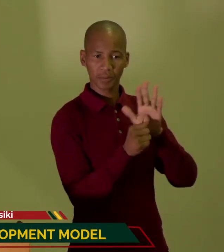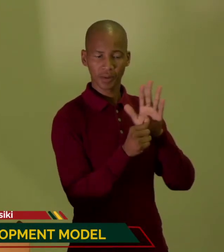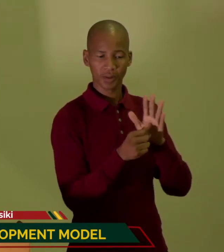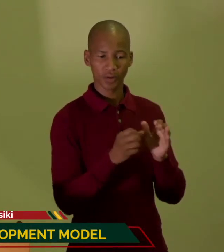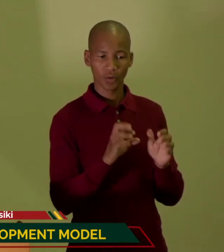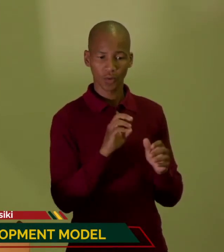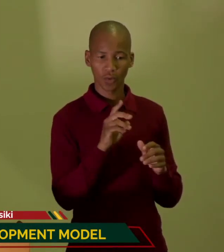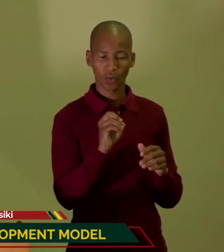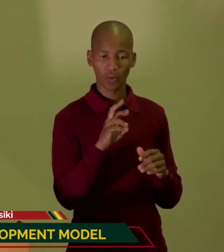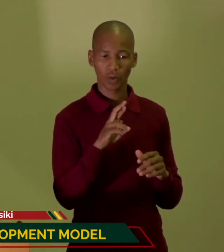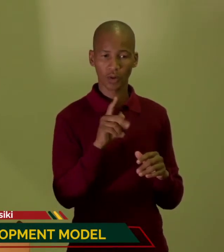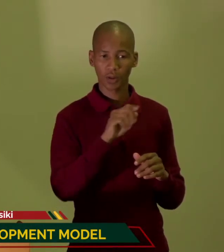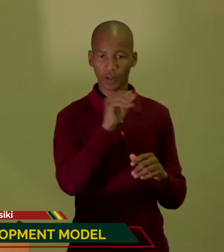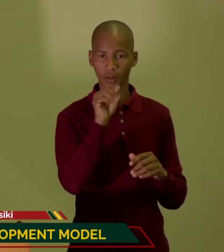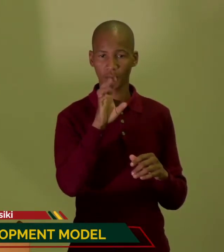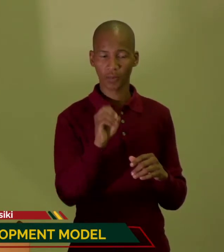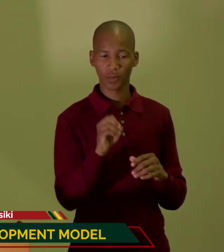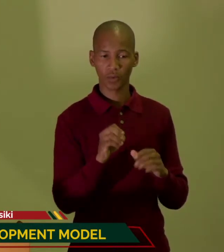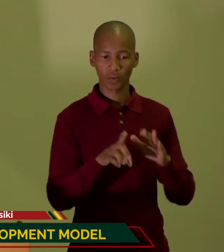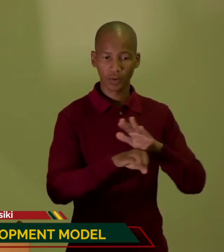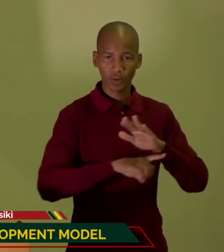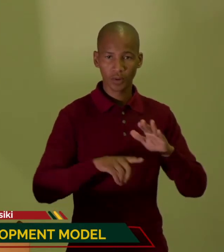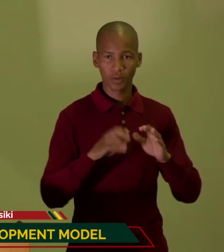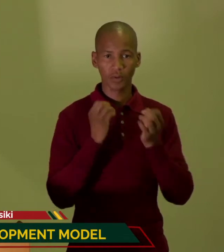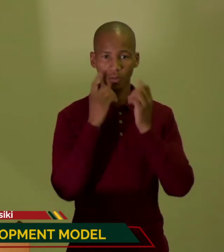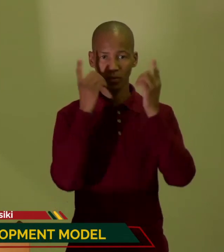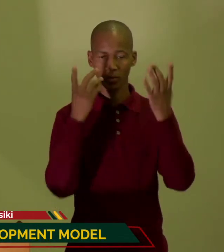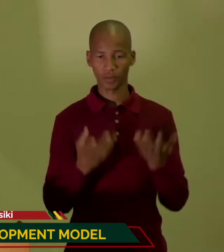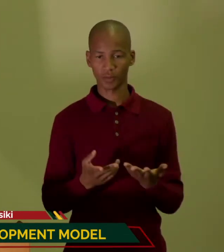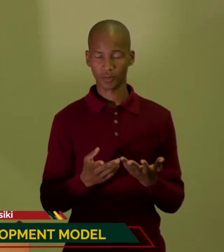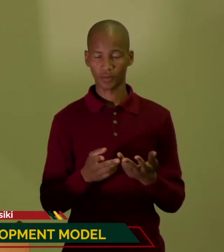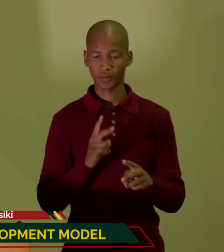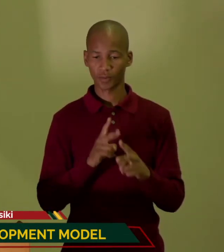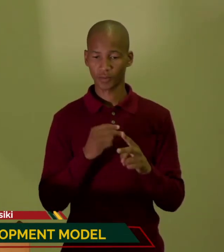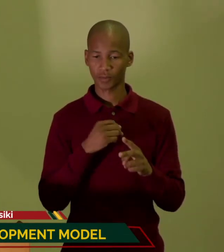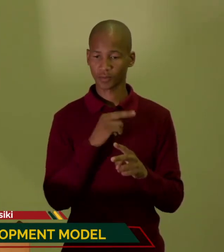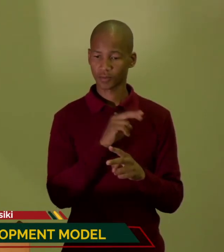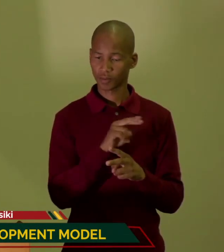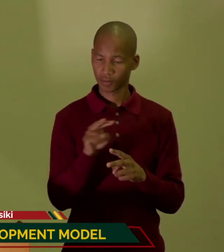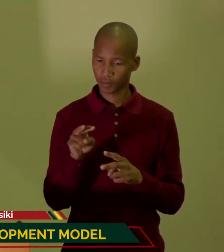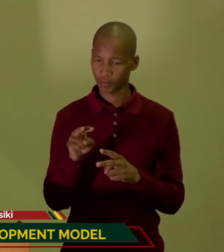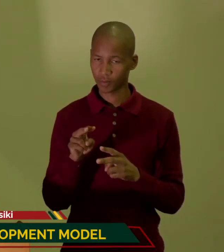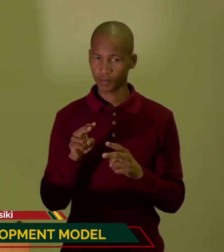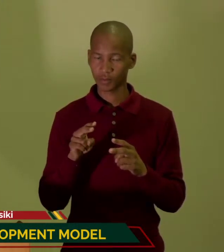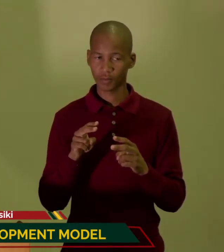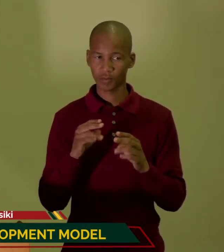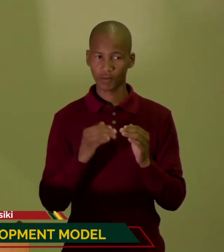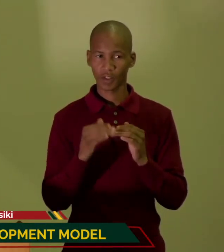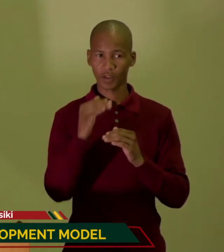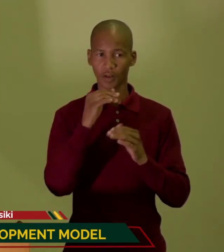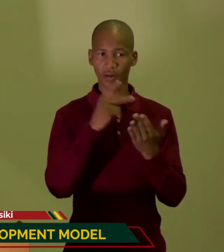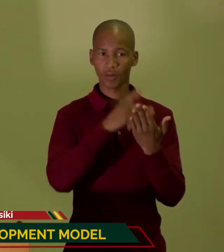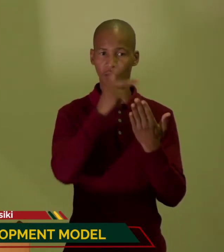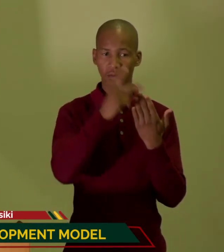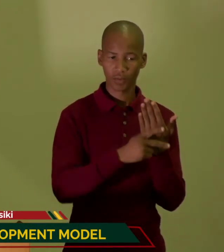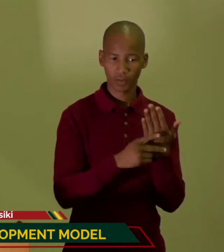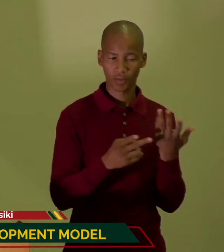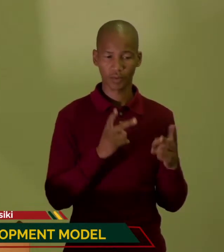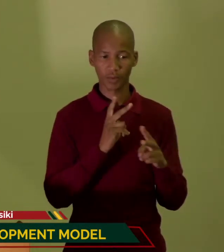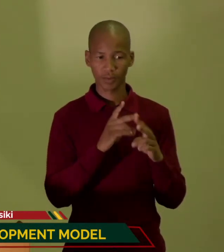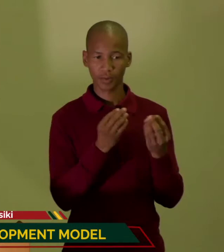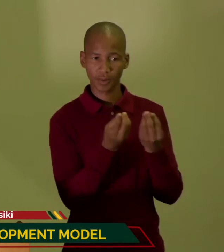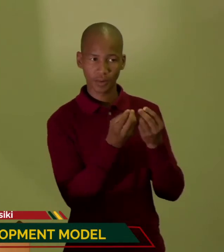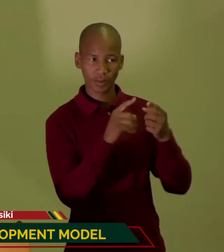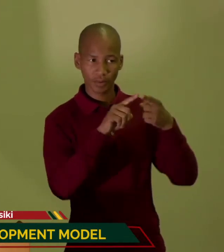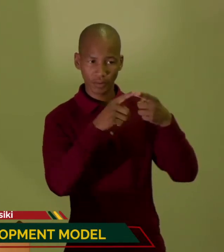District Municipality, we are looking at the high impact projects and the highlights